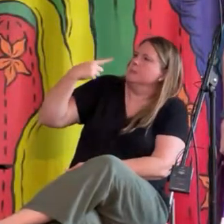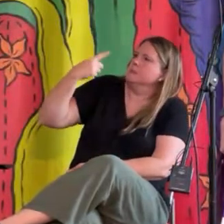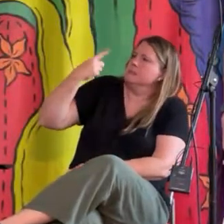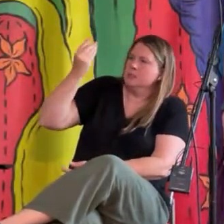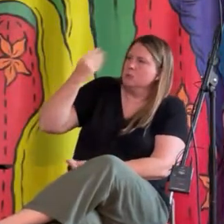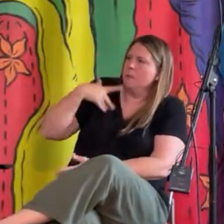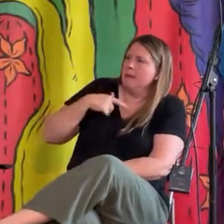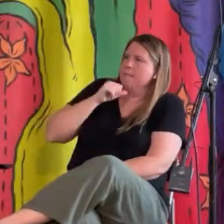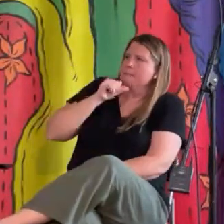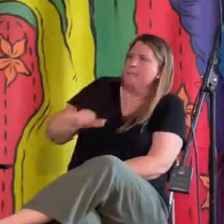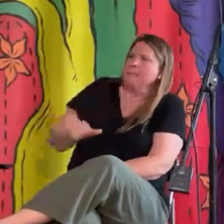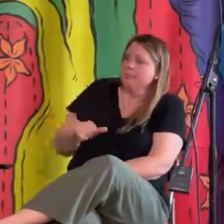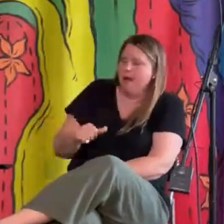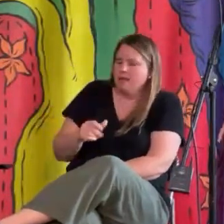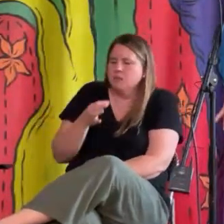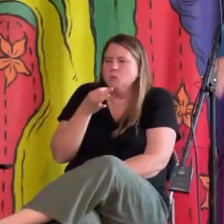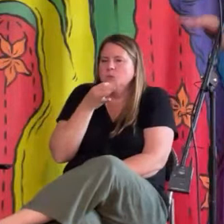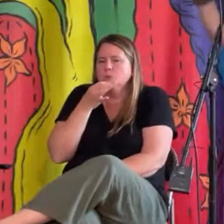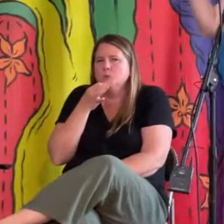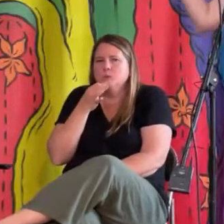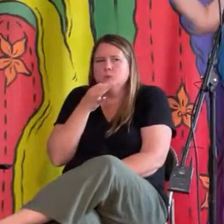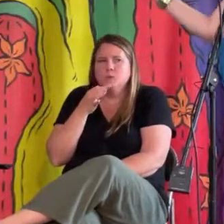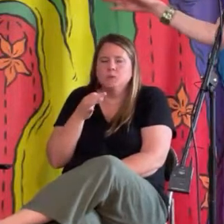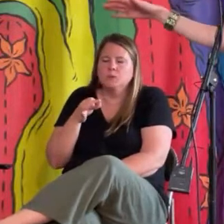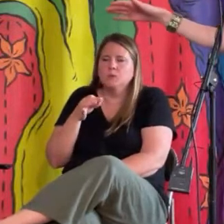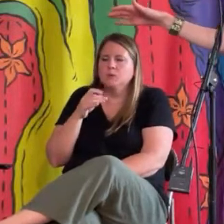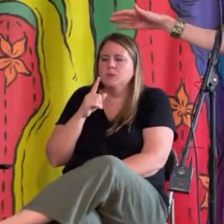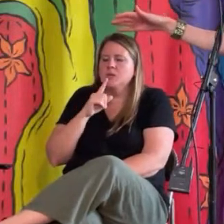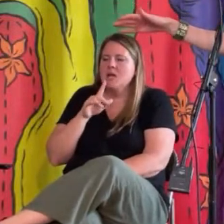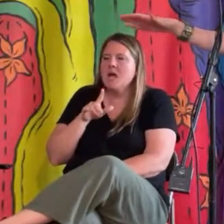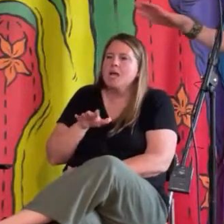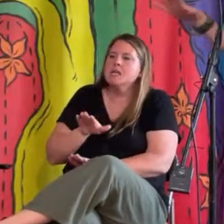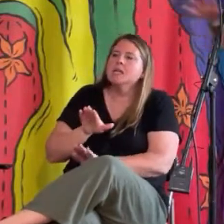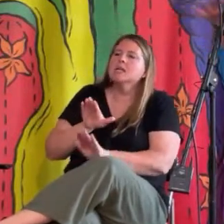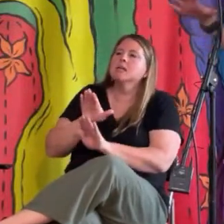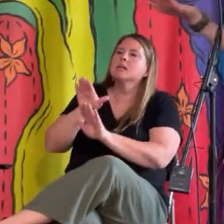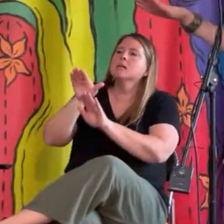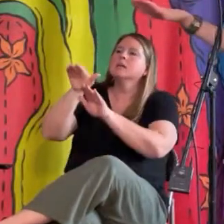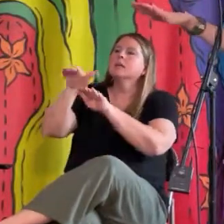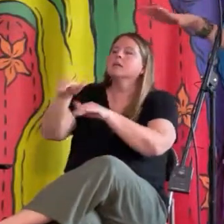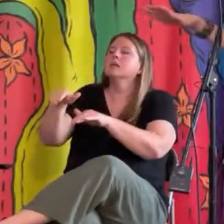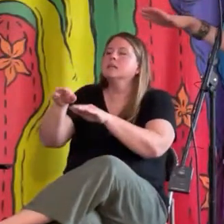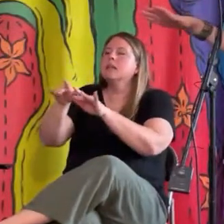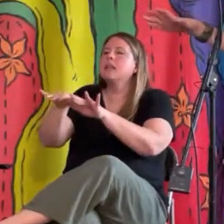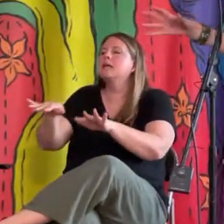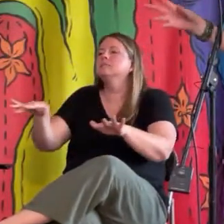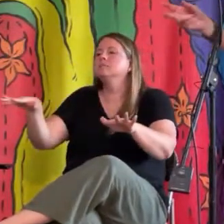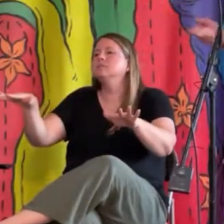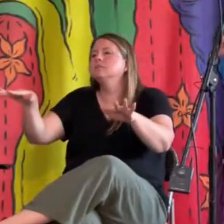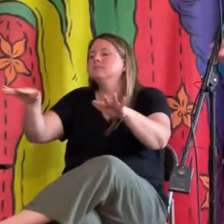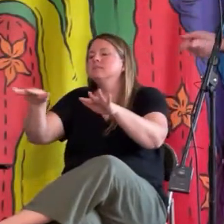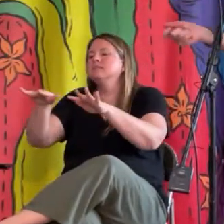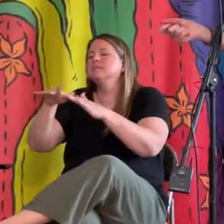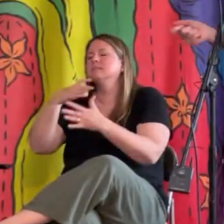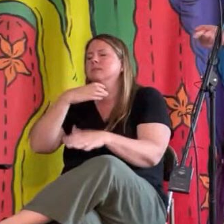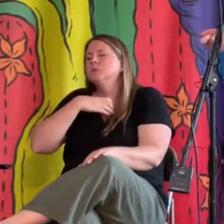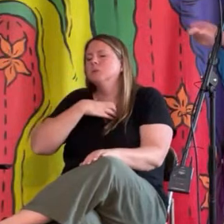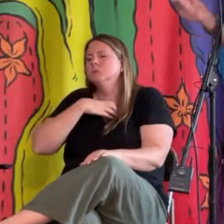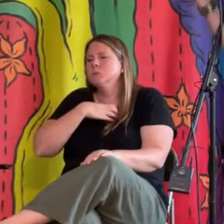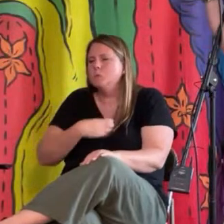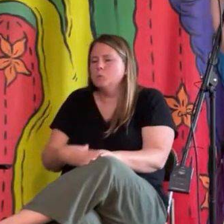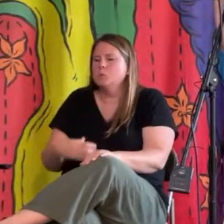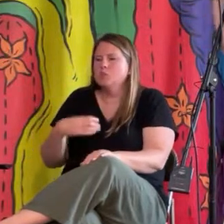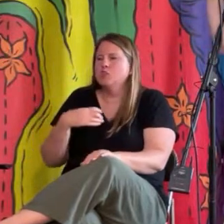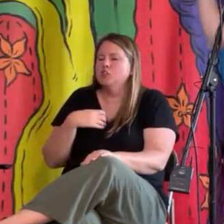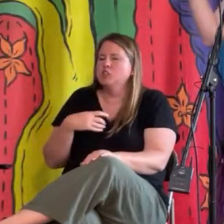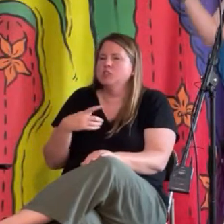not. Soon, I crested a rise. The land spread itself greenly for me, and I wished I had